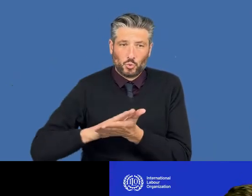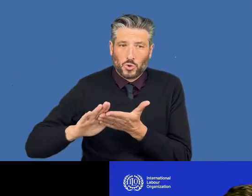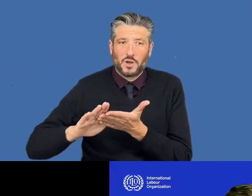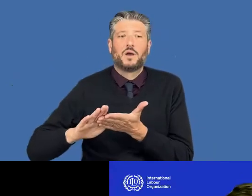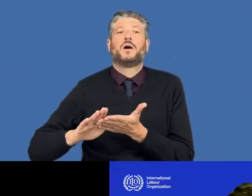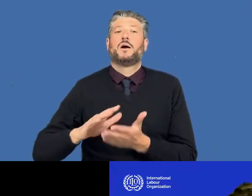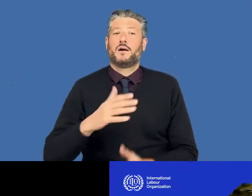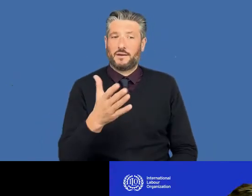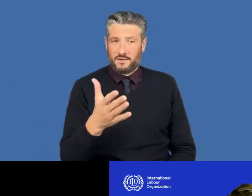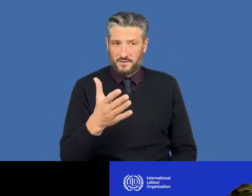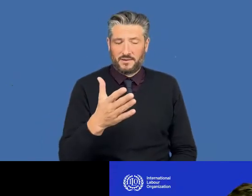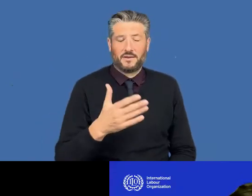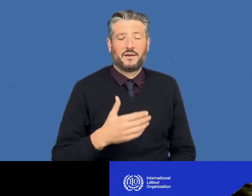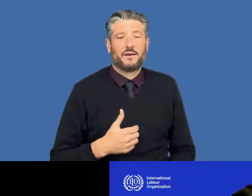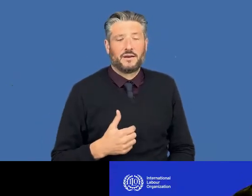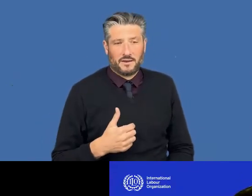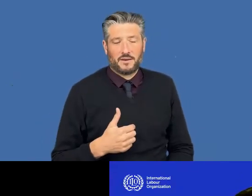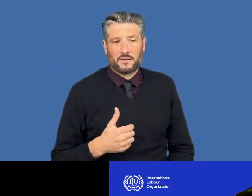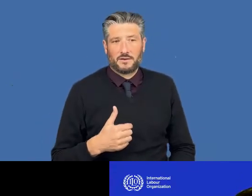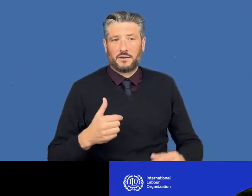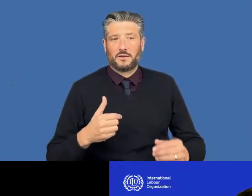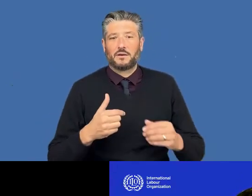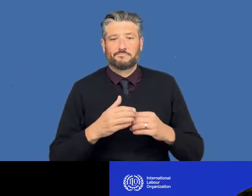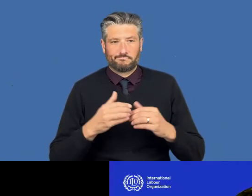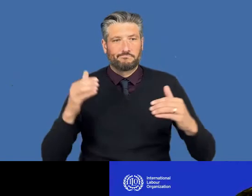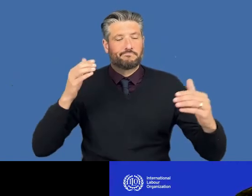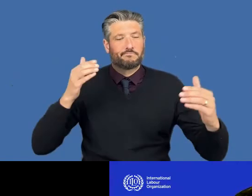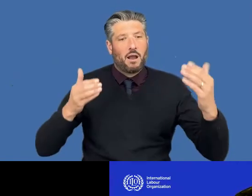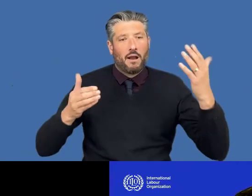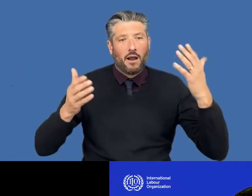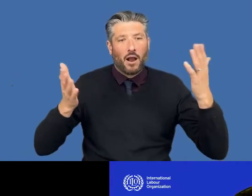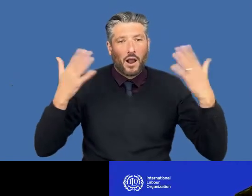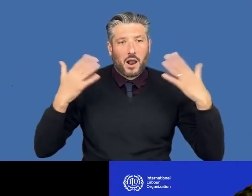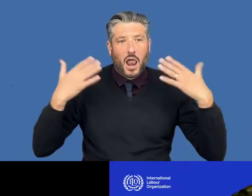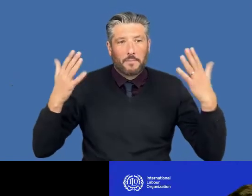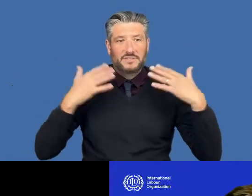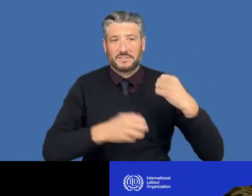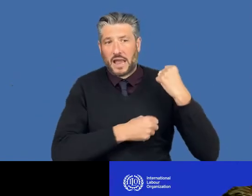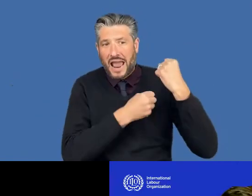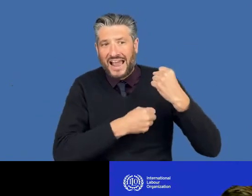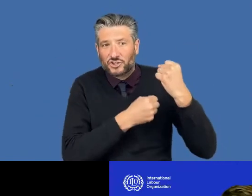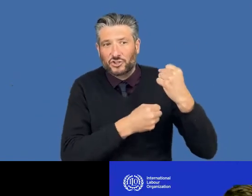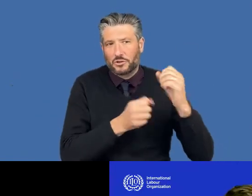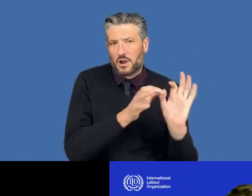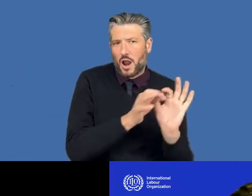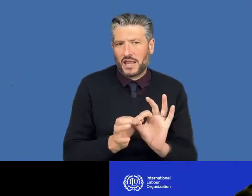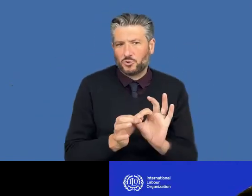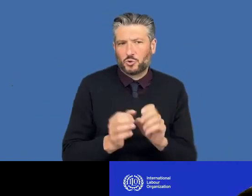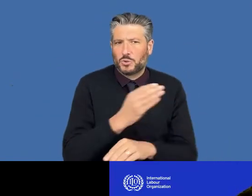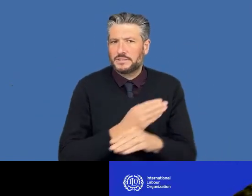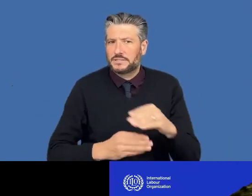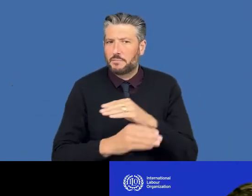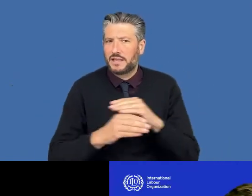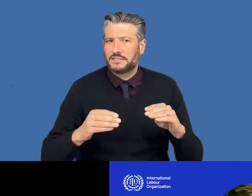to more and more to bring the whole climate action debate closer to the disability inclusion discussions. We're also launching a